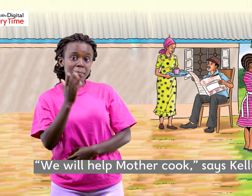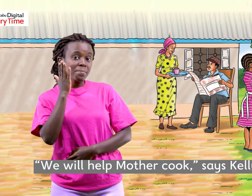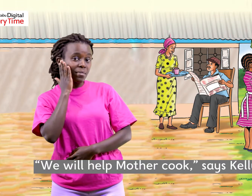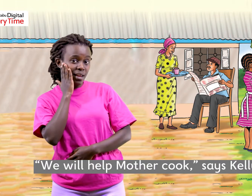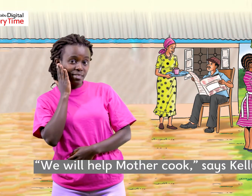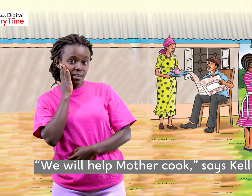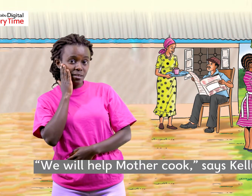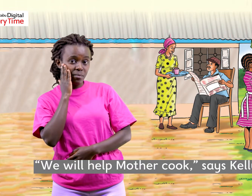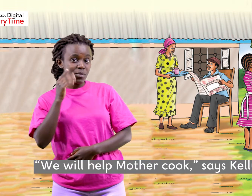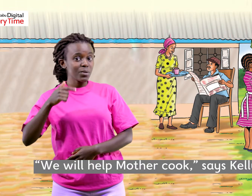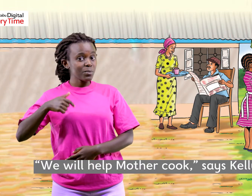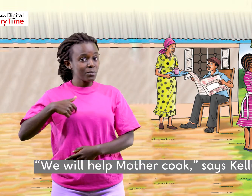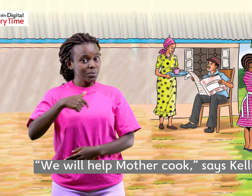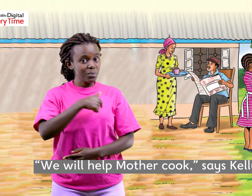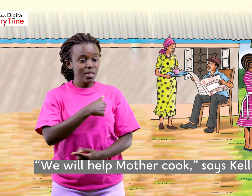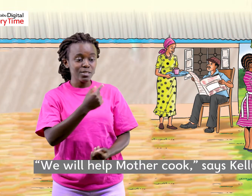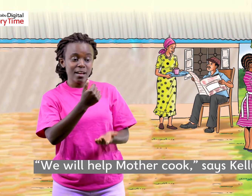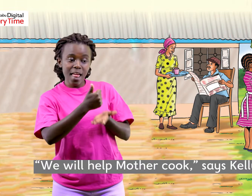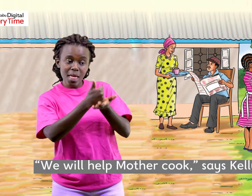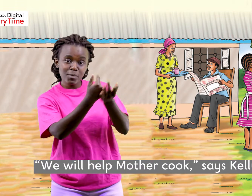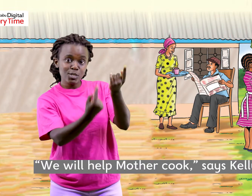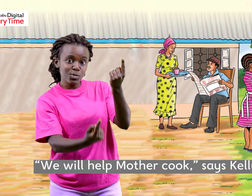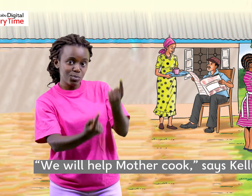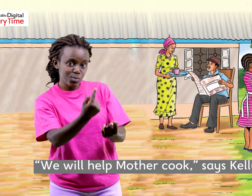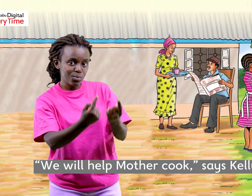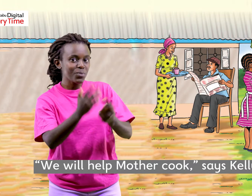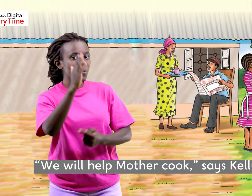We will help Mother cook, says Kelly.